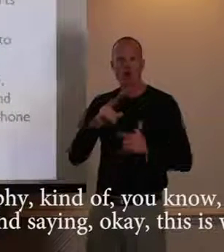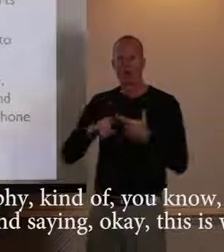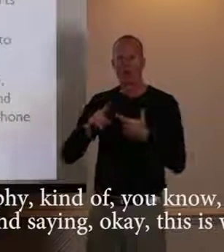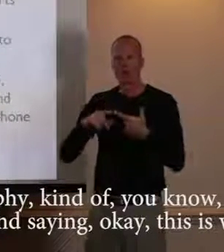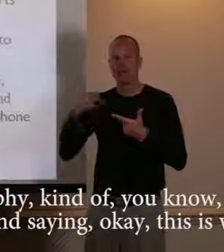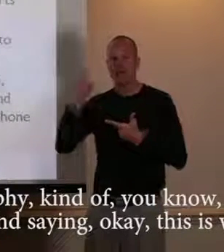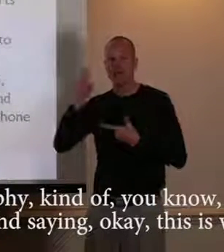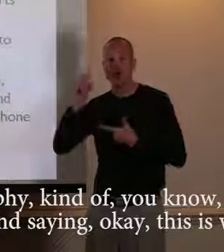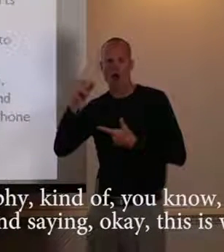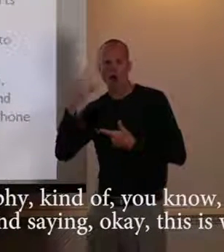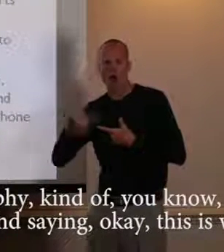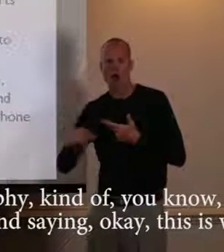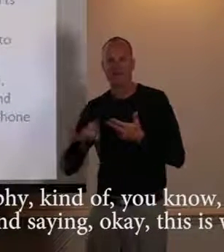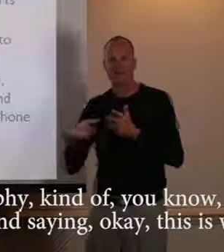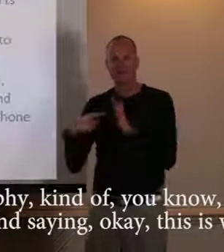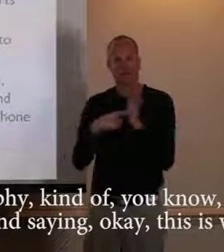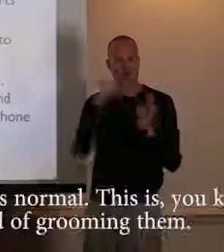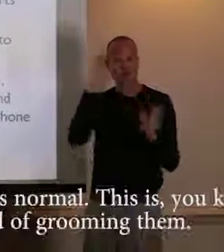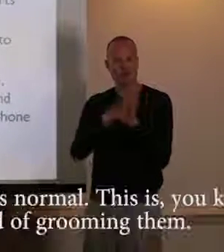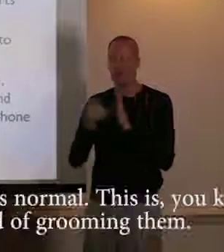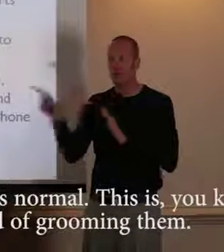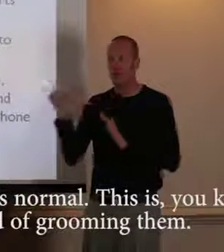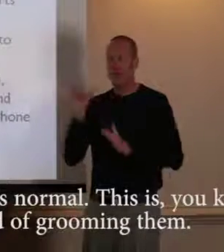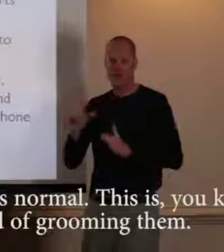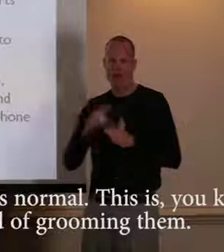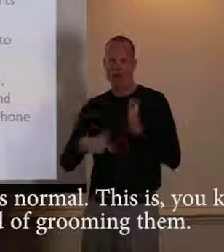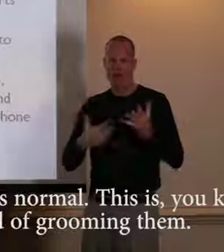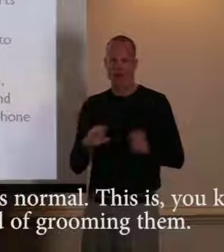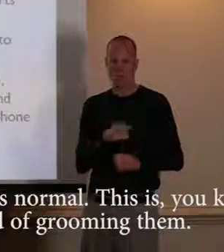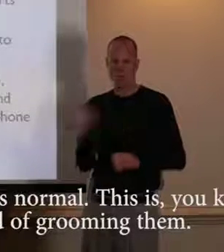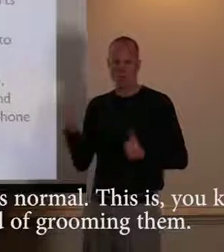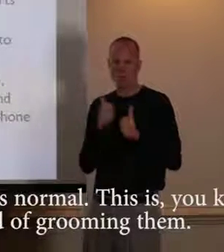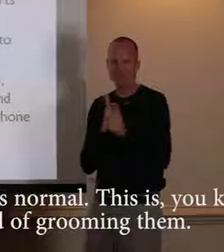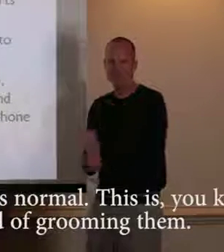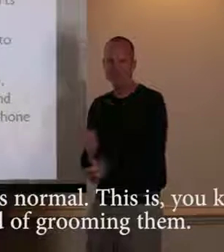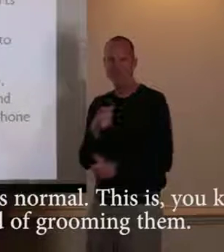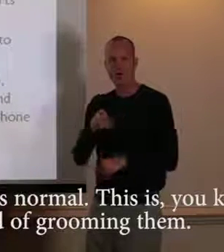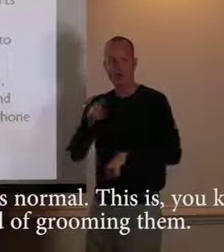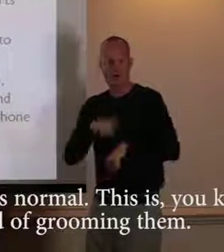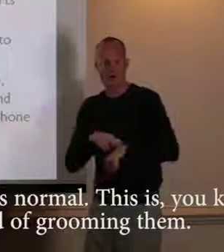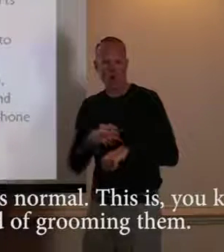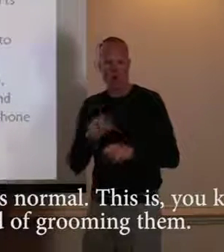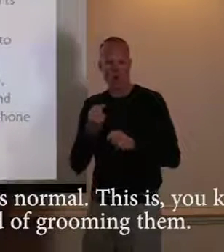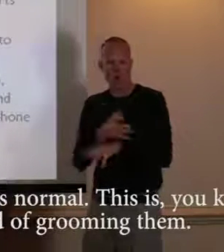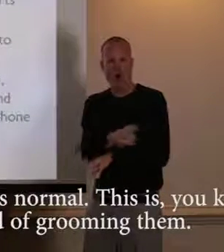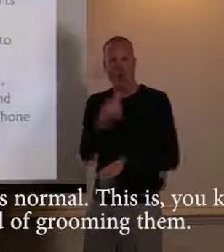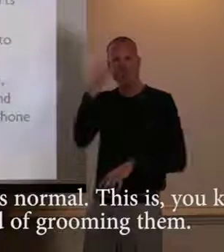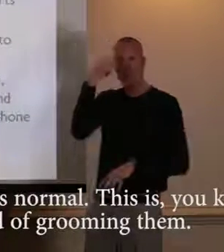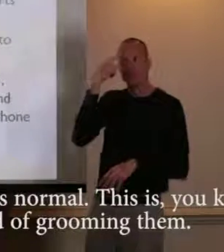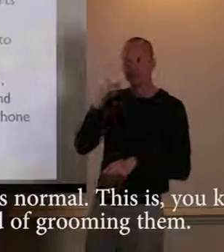them these images and saying, okay, this is what I want you to do, or, oh, this is normal, this is, what we're going to do, kind of grooming